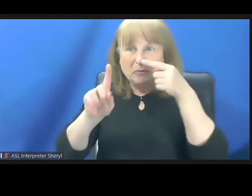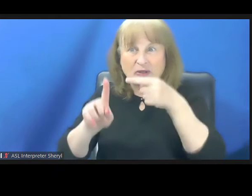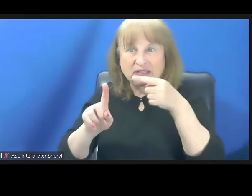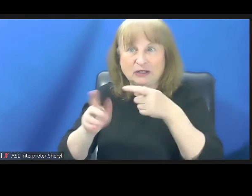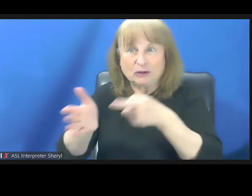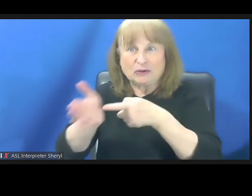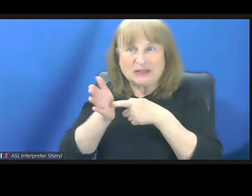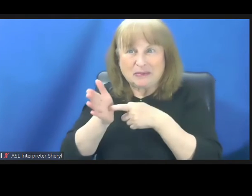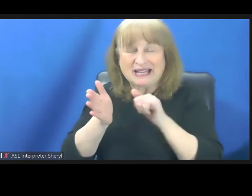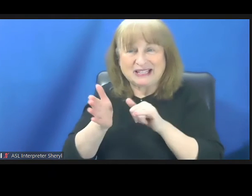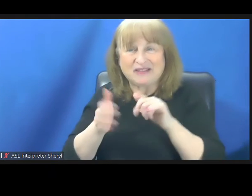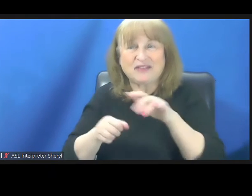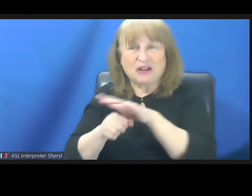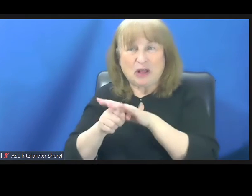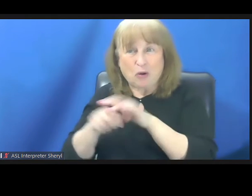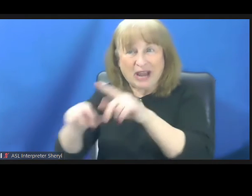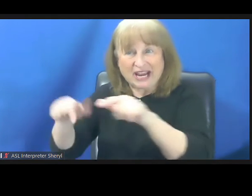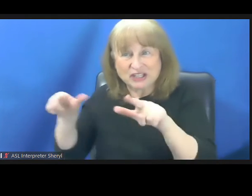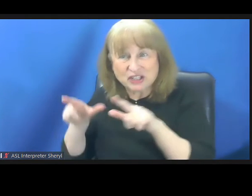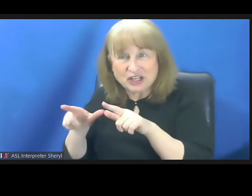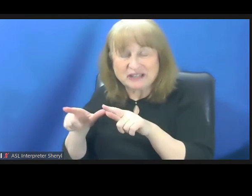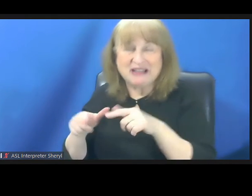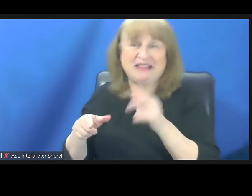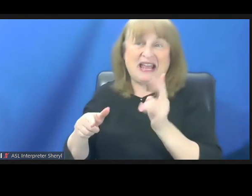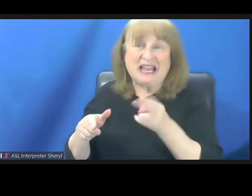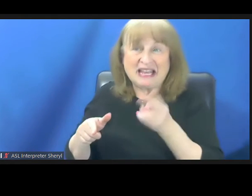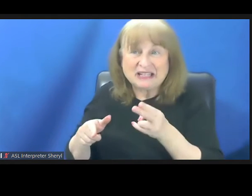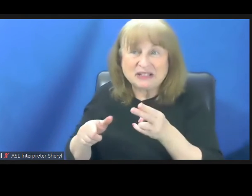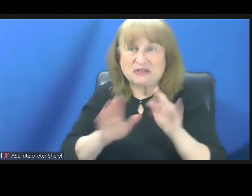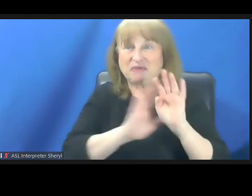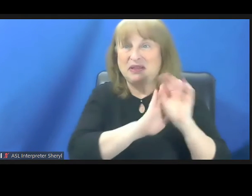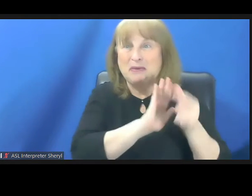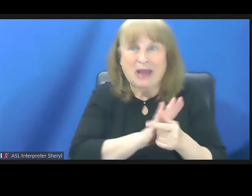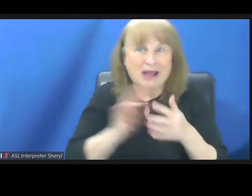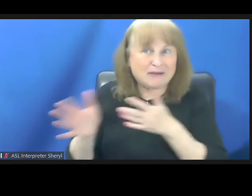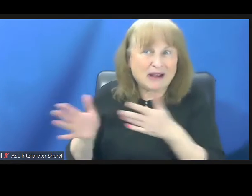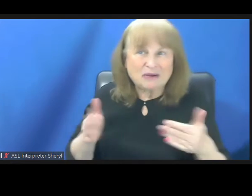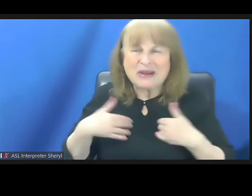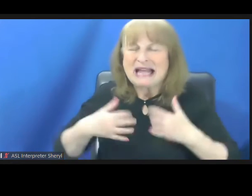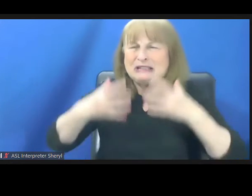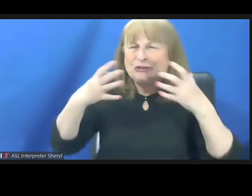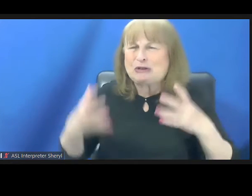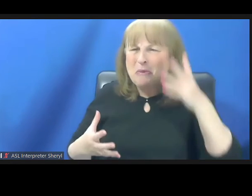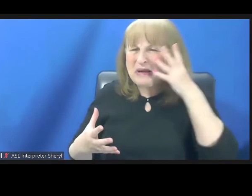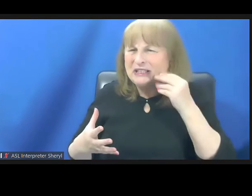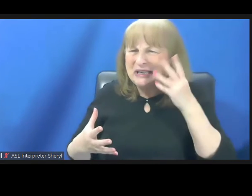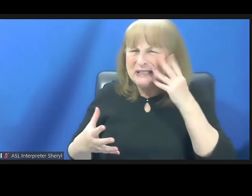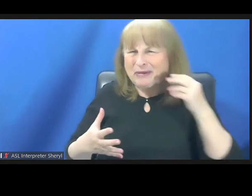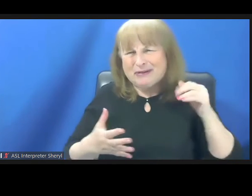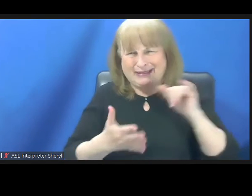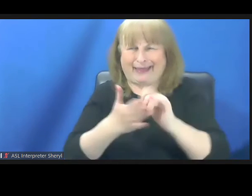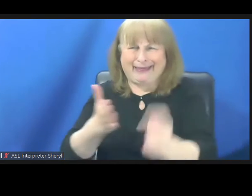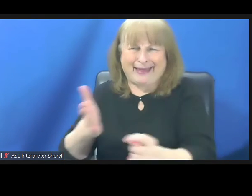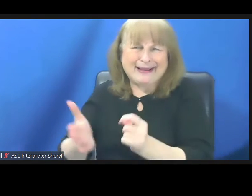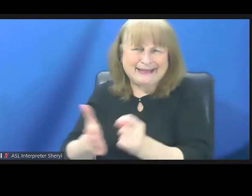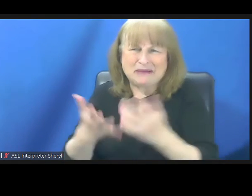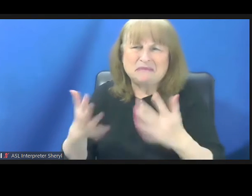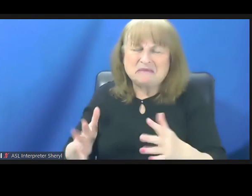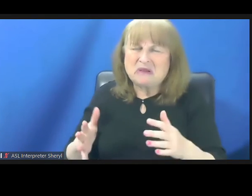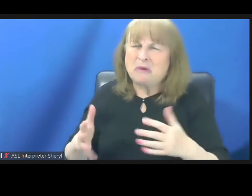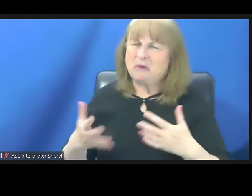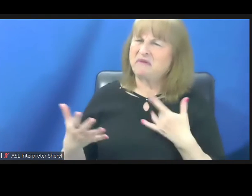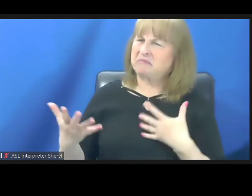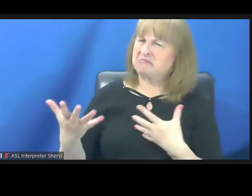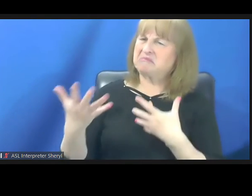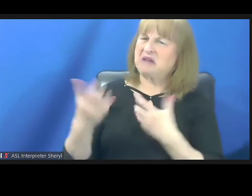the particular demands of the locality, the history, the background, since we had so much experience by then that we could